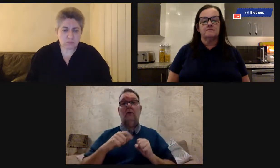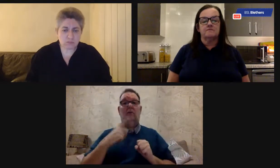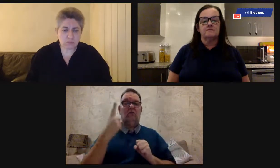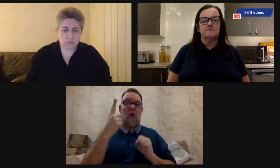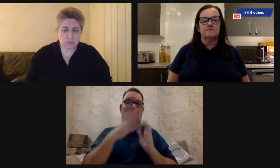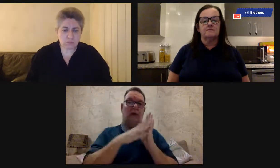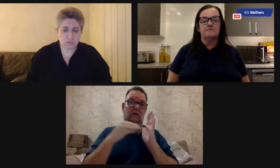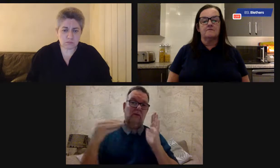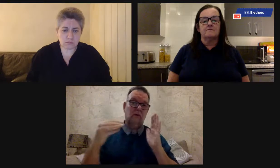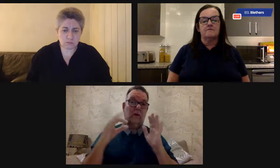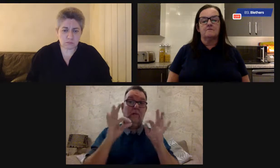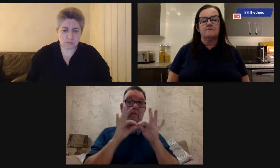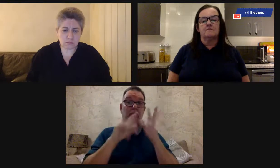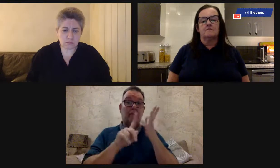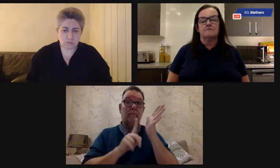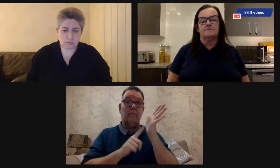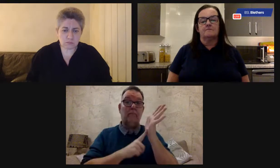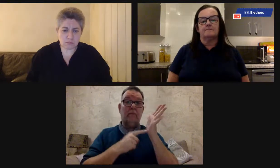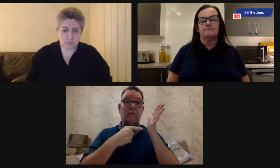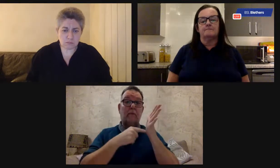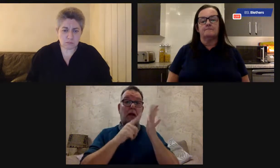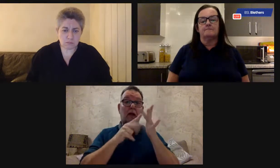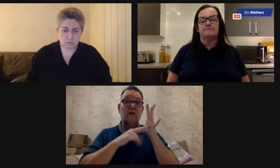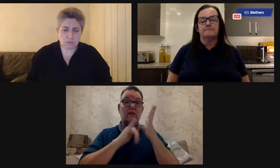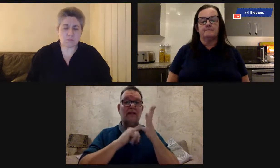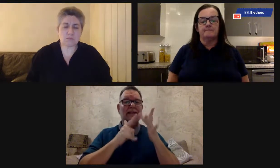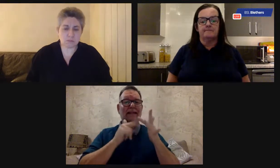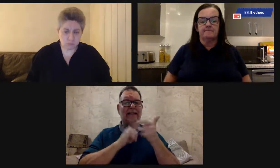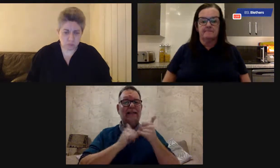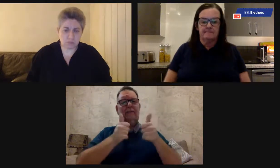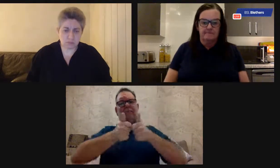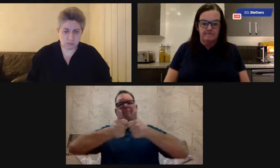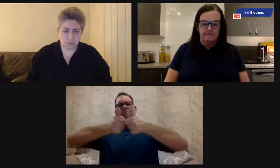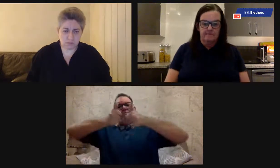does depend in the location. But I can give you one example.